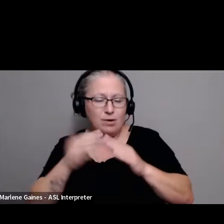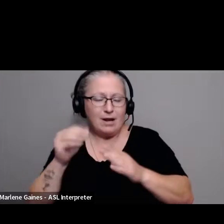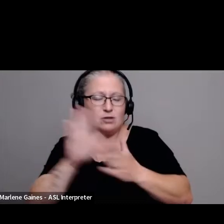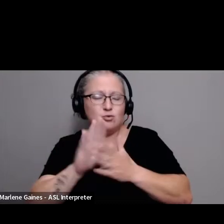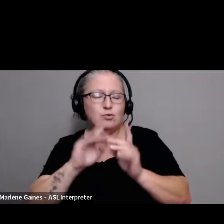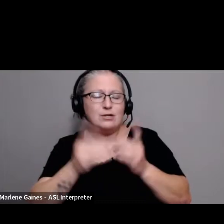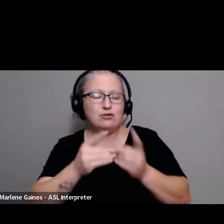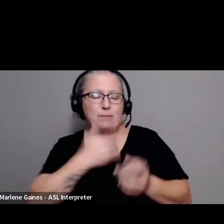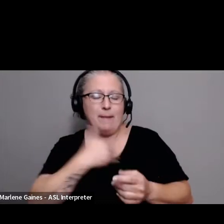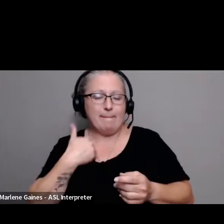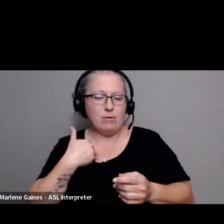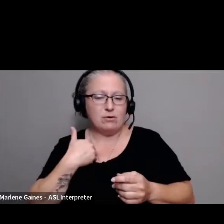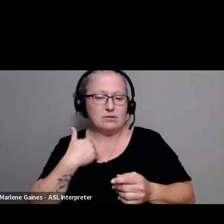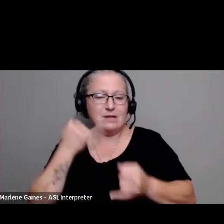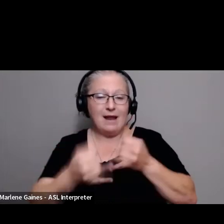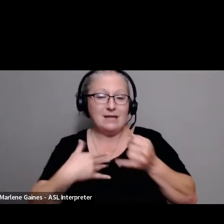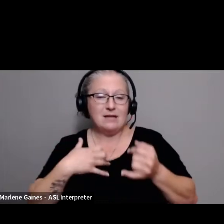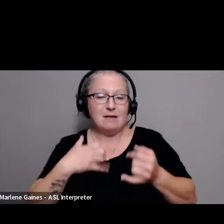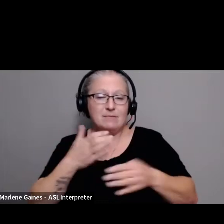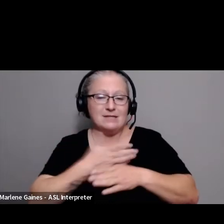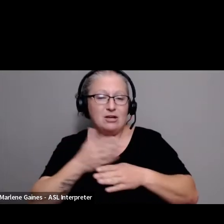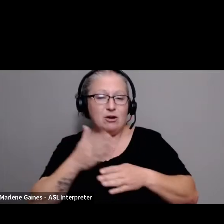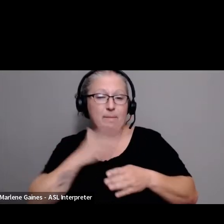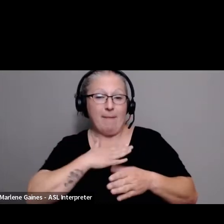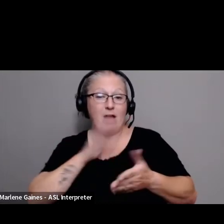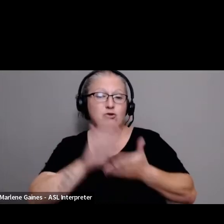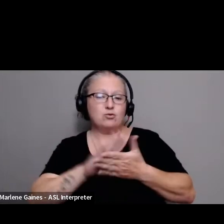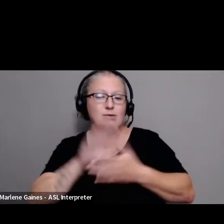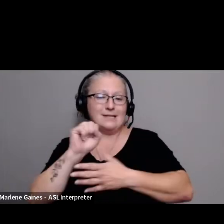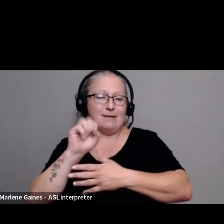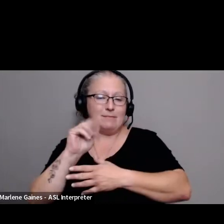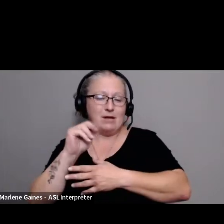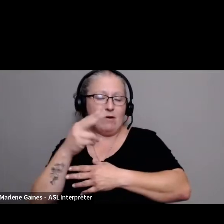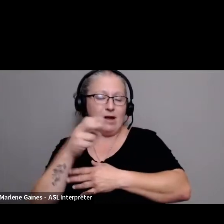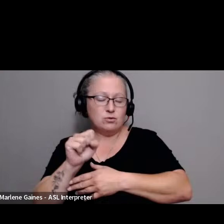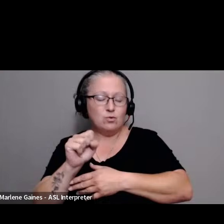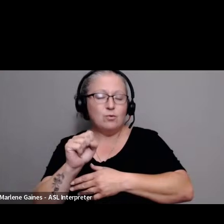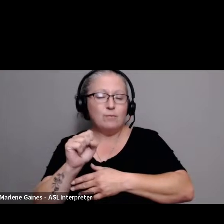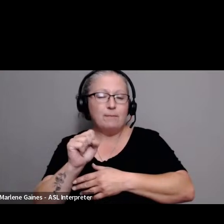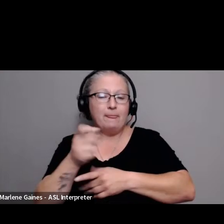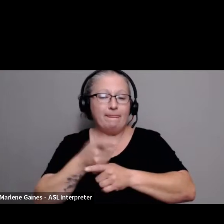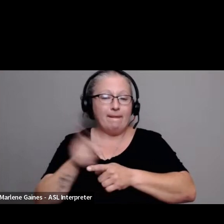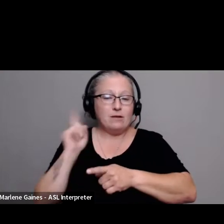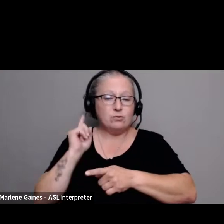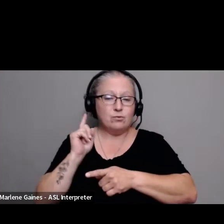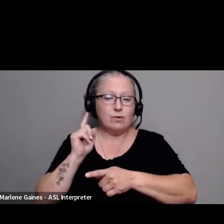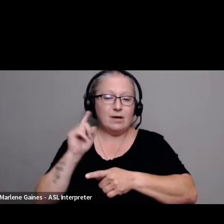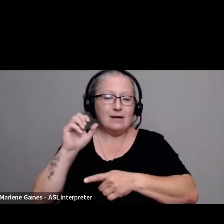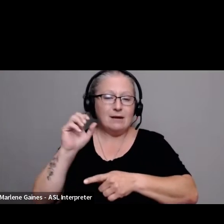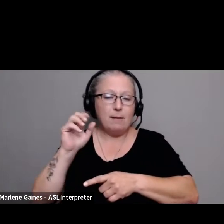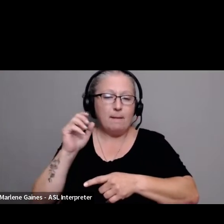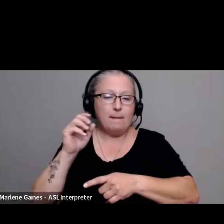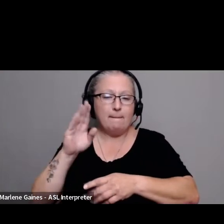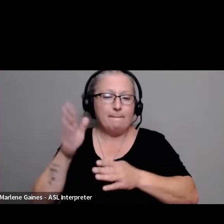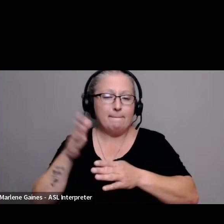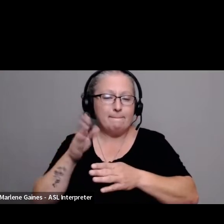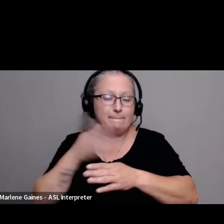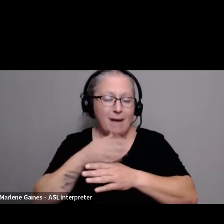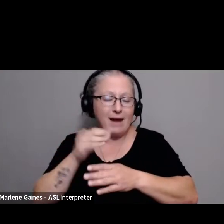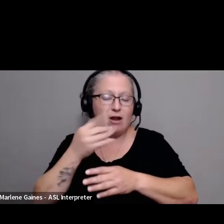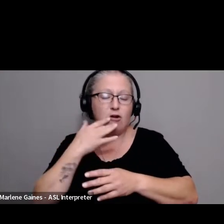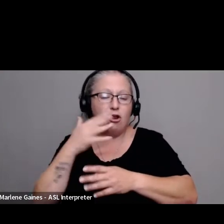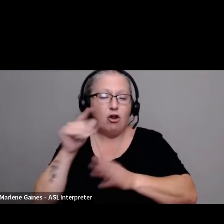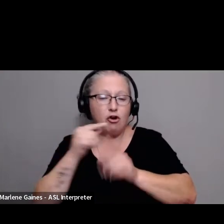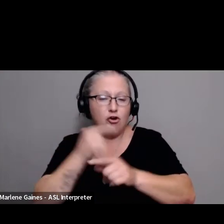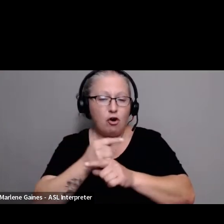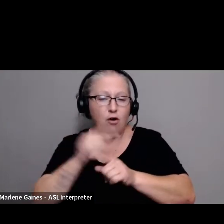members. Lastly, I'm excited to share news from my school site, SMUHSD High School. Last weekend, SMUHSD High's marching band and color guard placed first, with